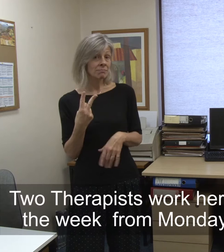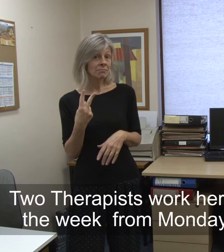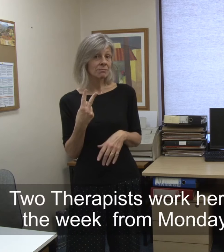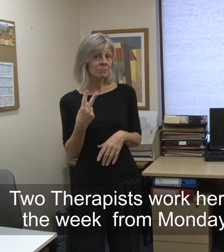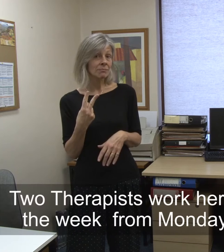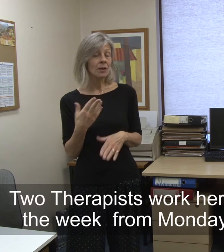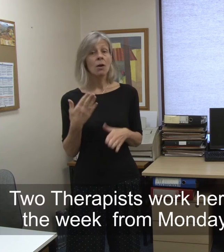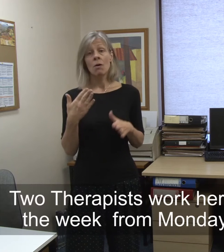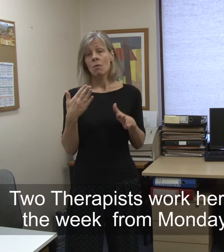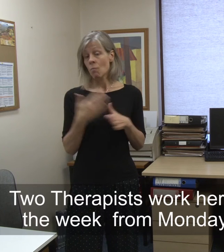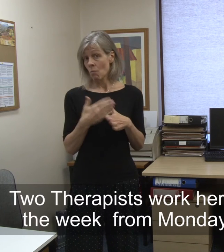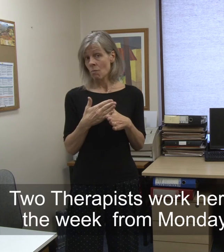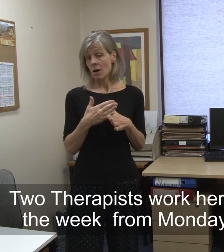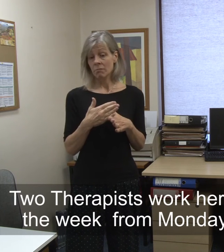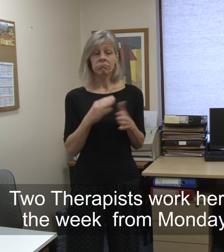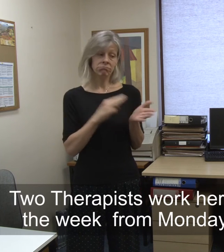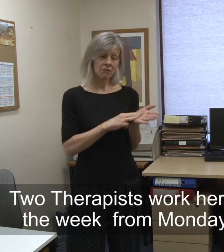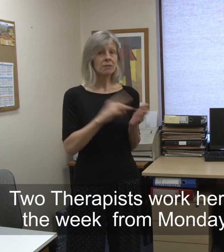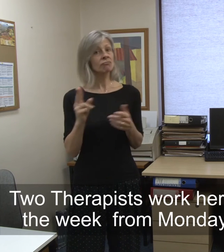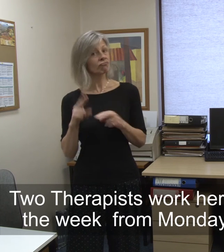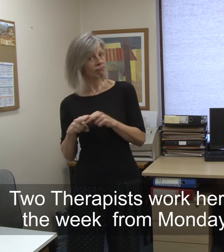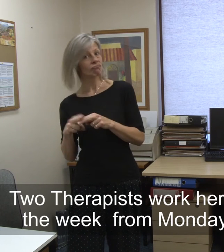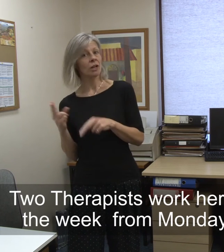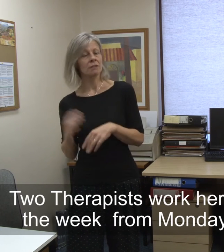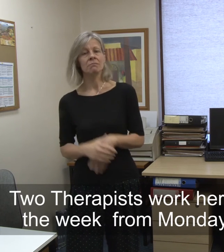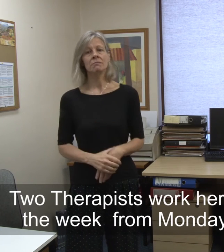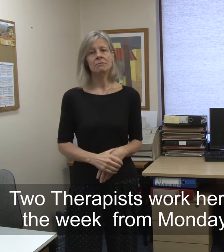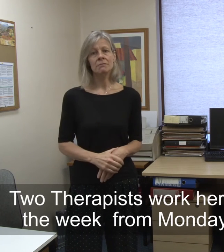Two therapists work here and cover the week from Monday to Friday.